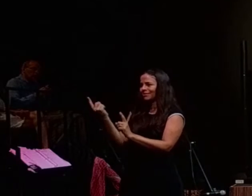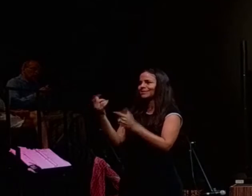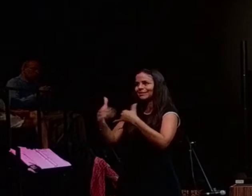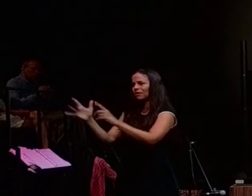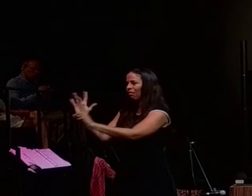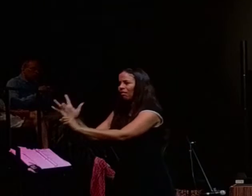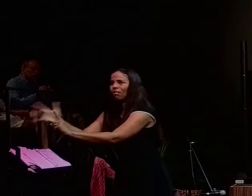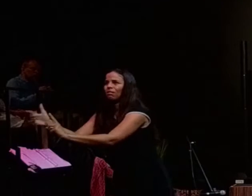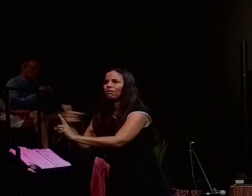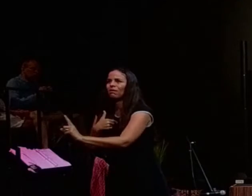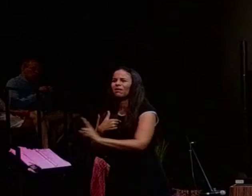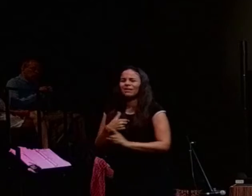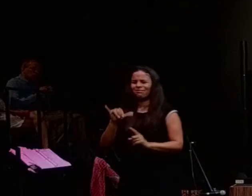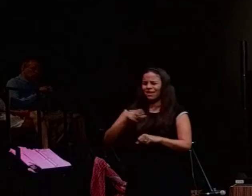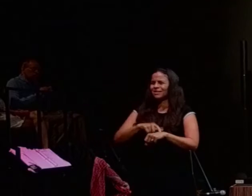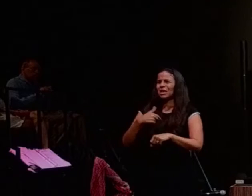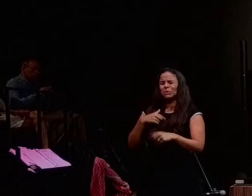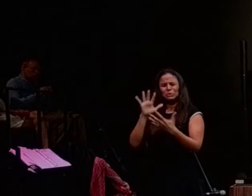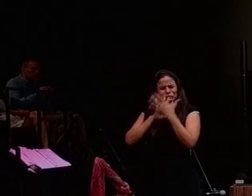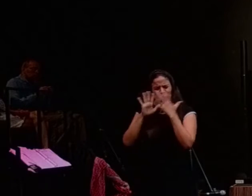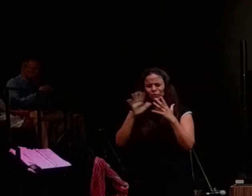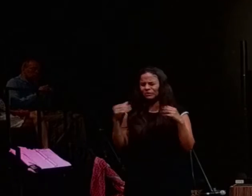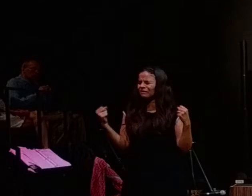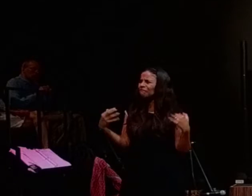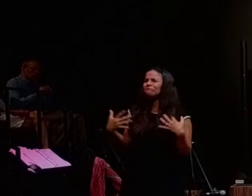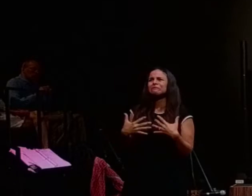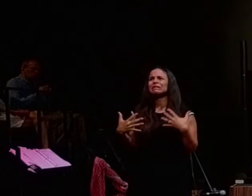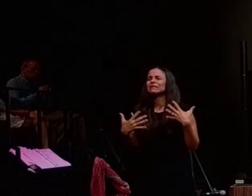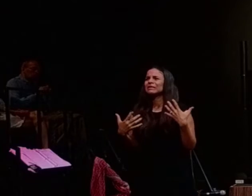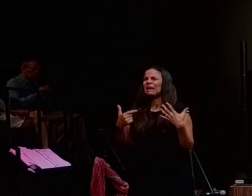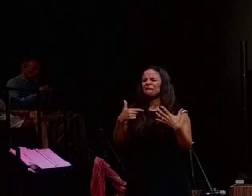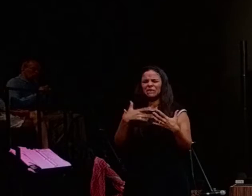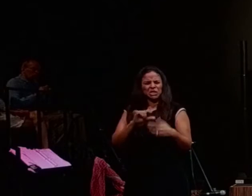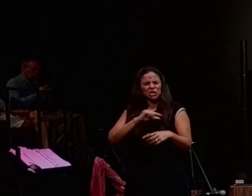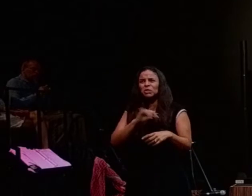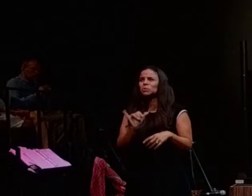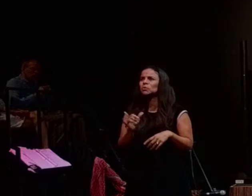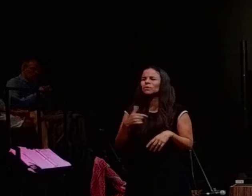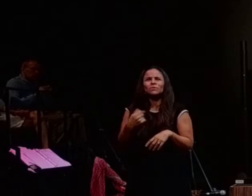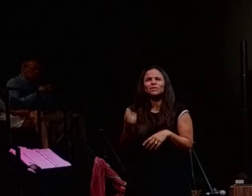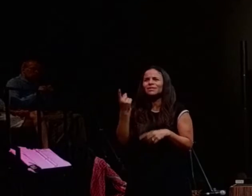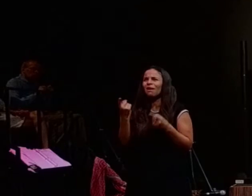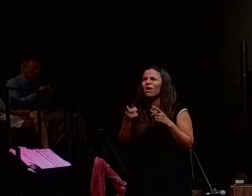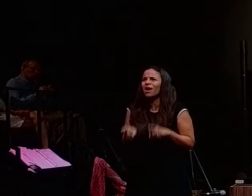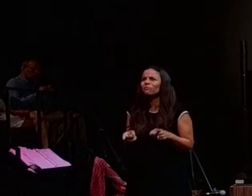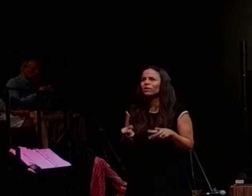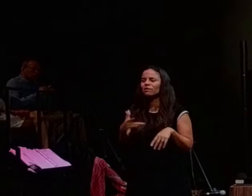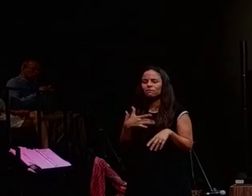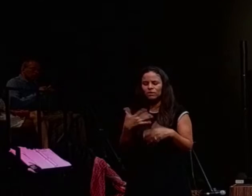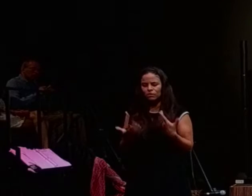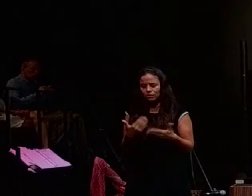at the time, I felt really confused. I was afraid. There was even some guilt in there, too. You know, I didn't understand what happened. I just